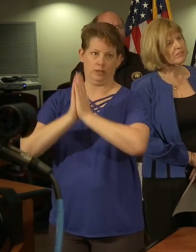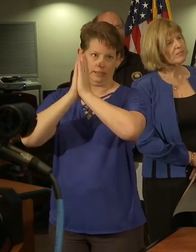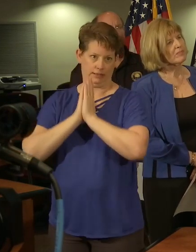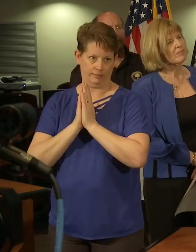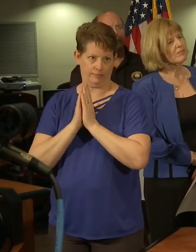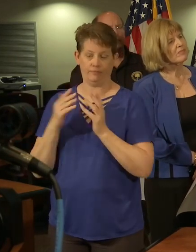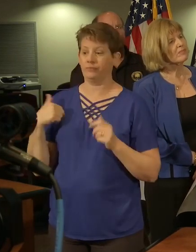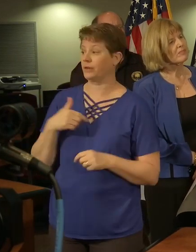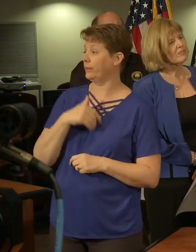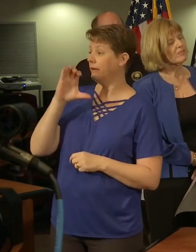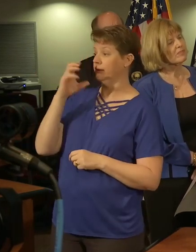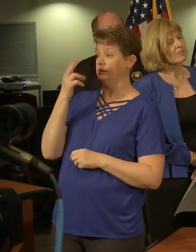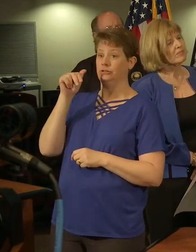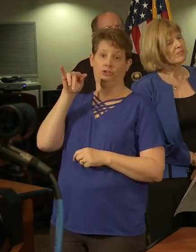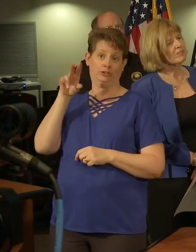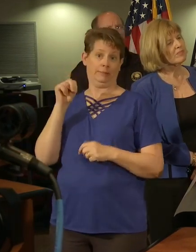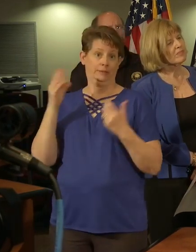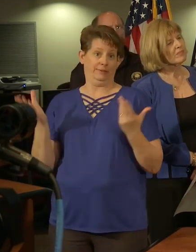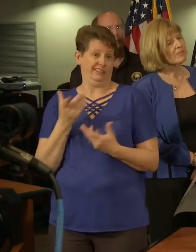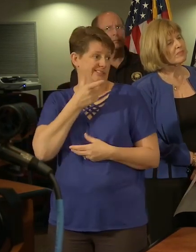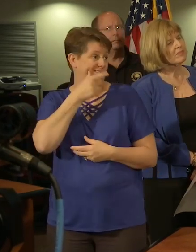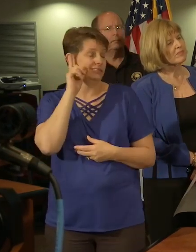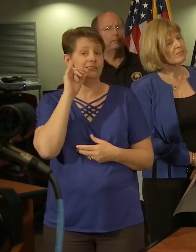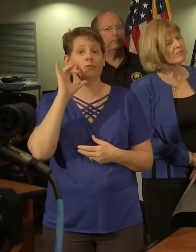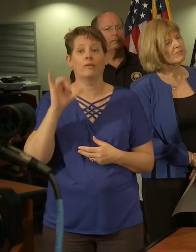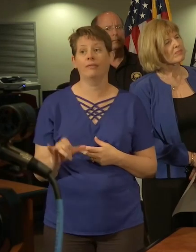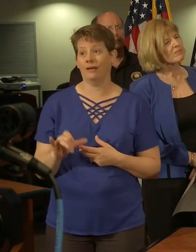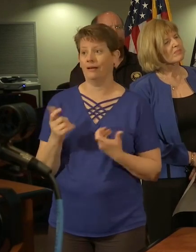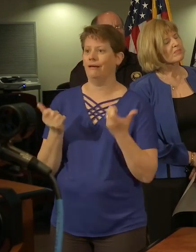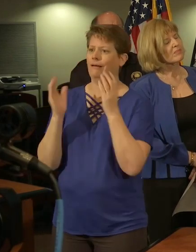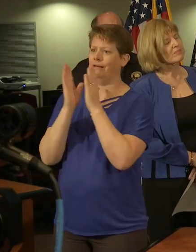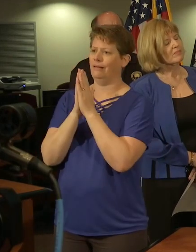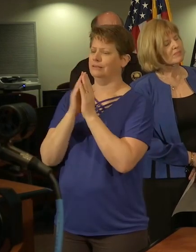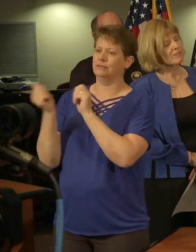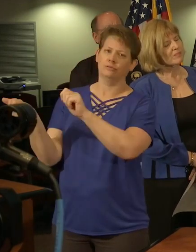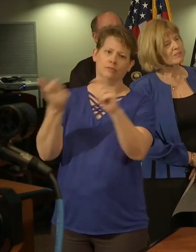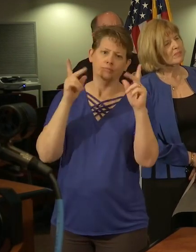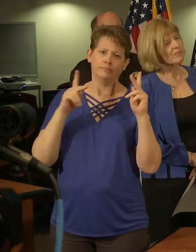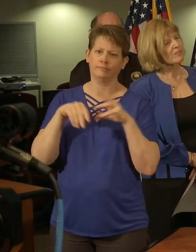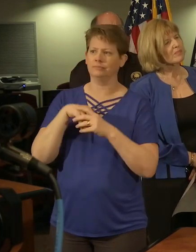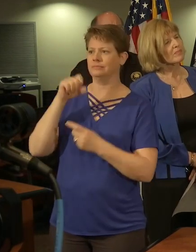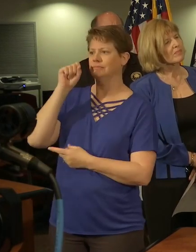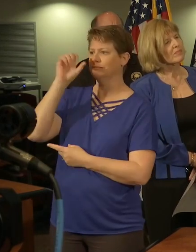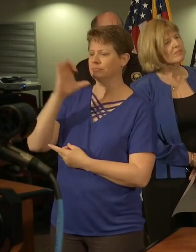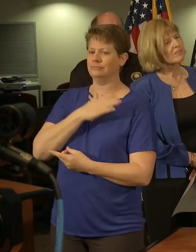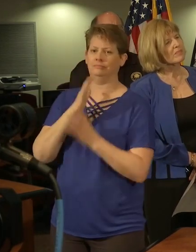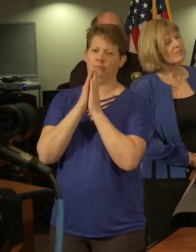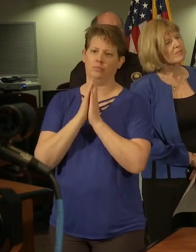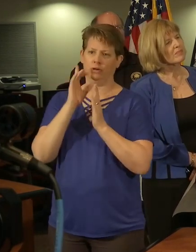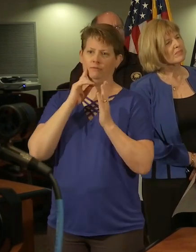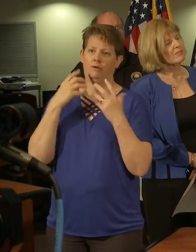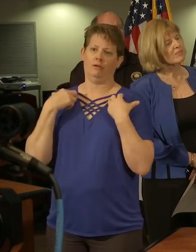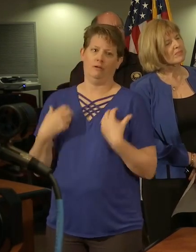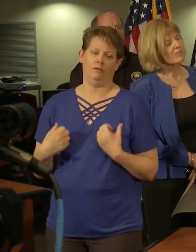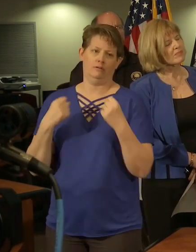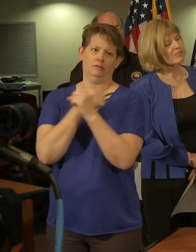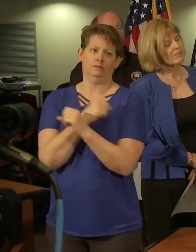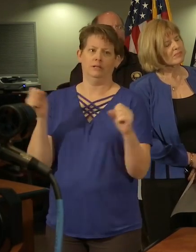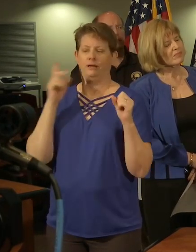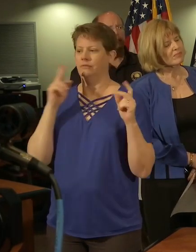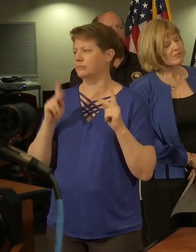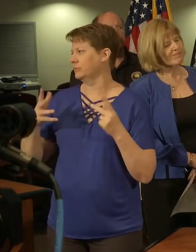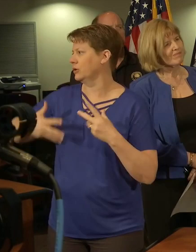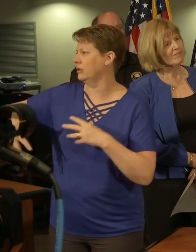the chaplain here a moment ago. I ask that every South Carolinian pray for the health and safety of our